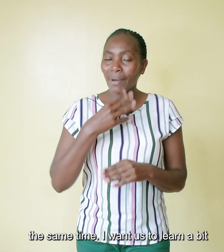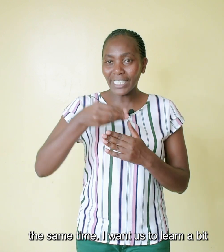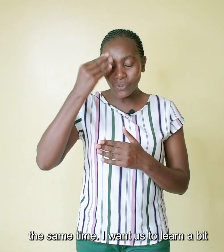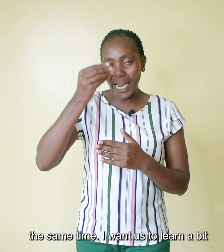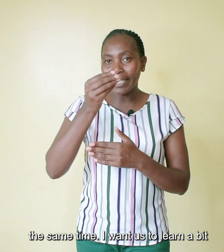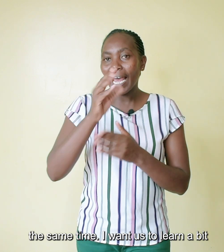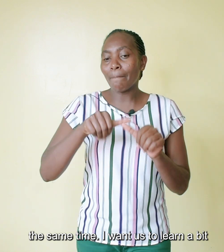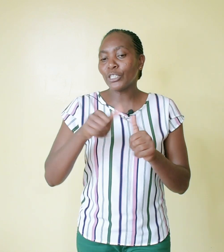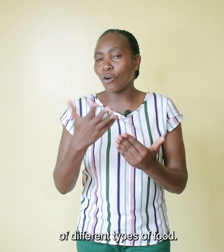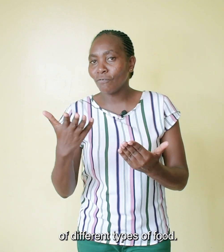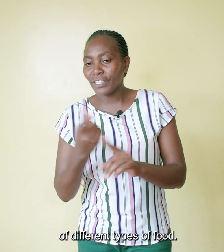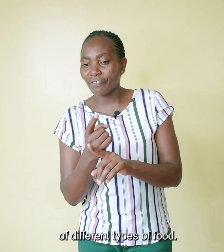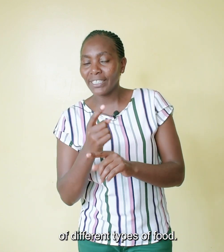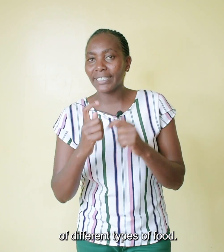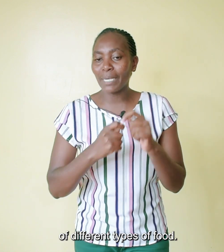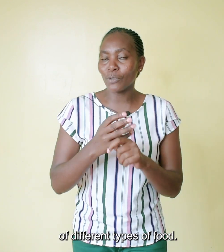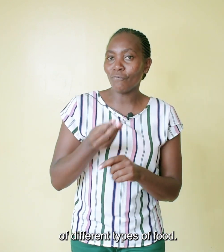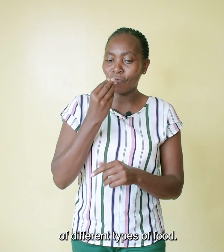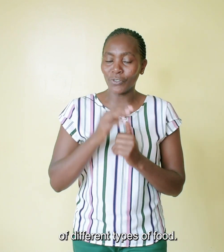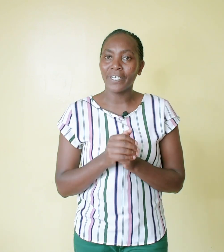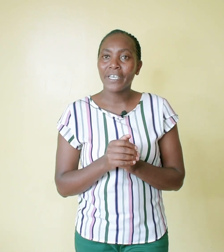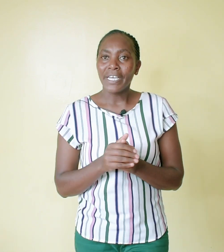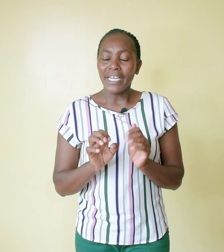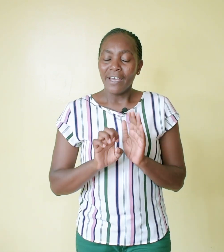want us to learn a bit of different types of food.